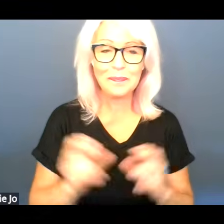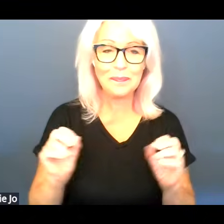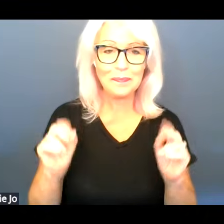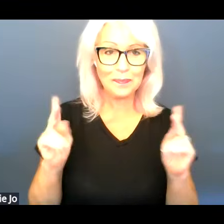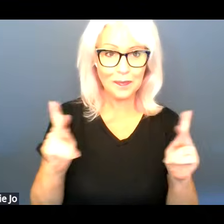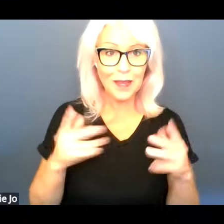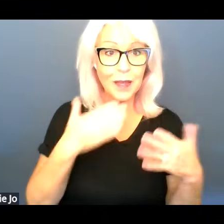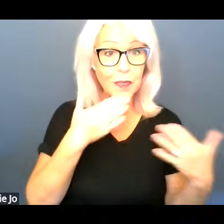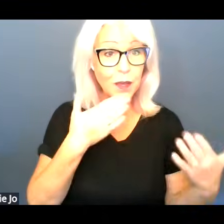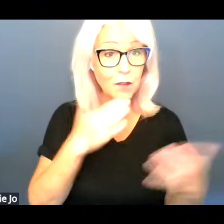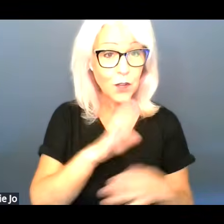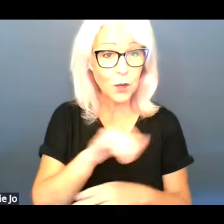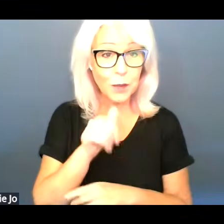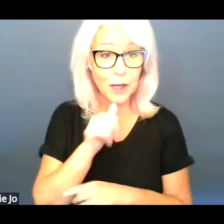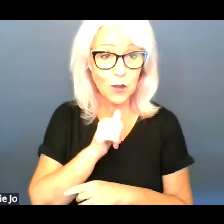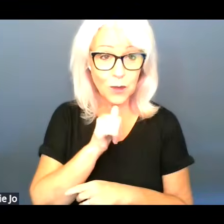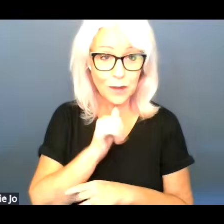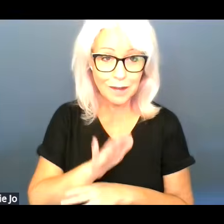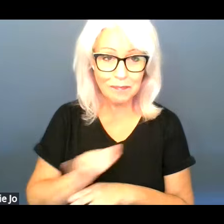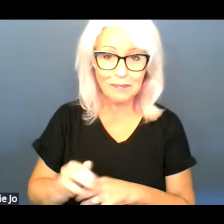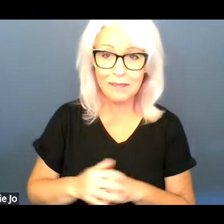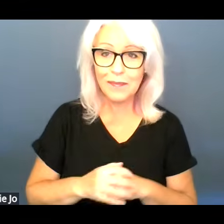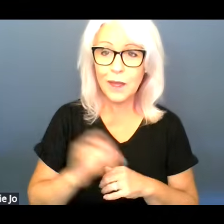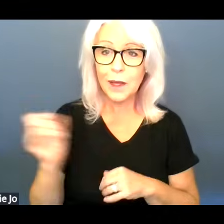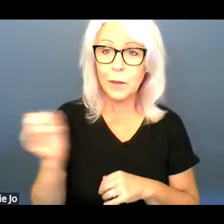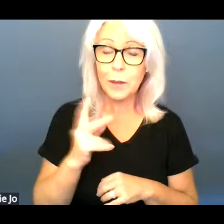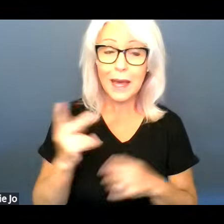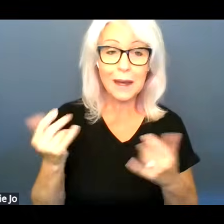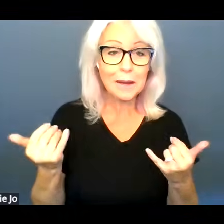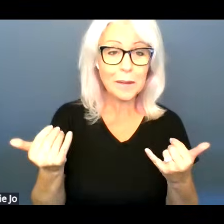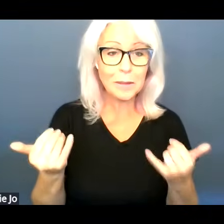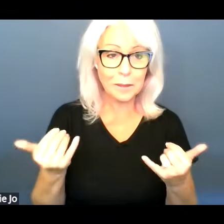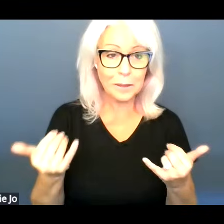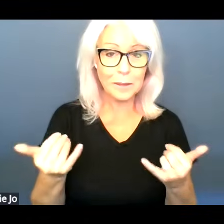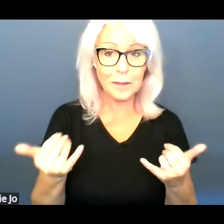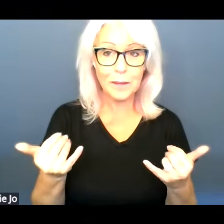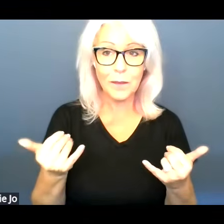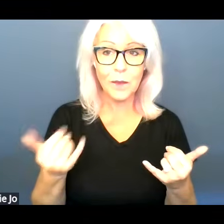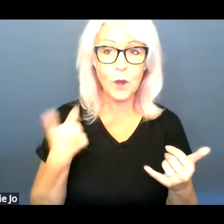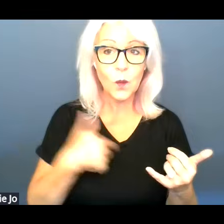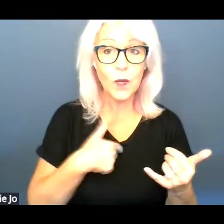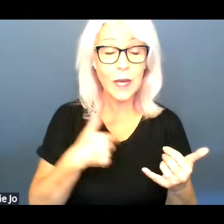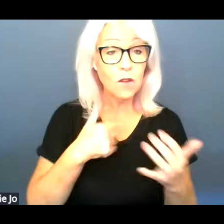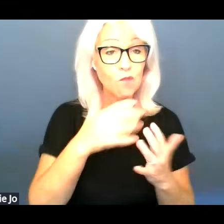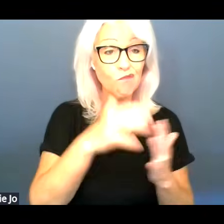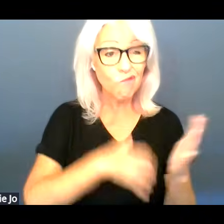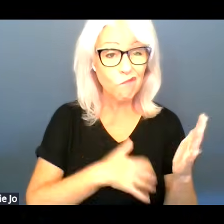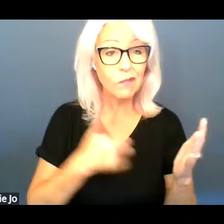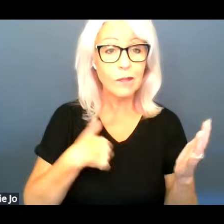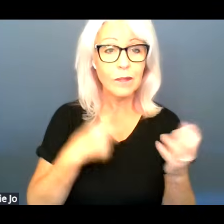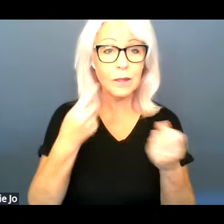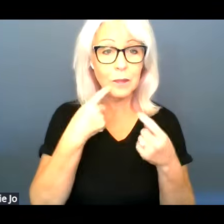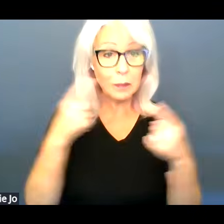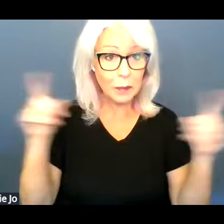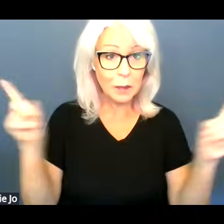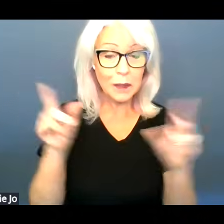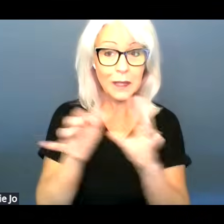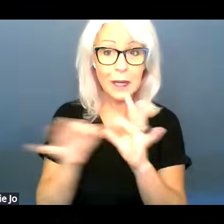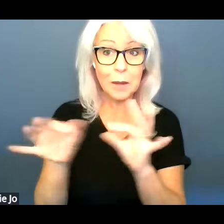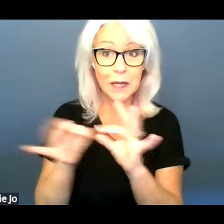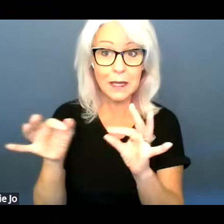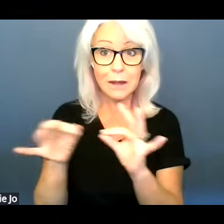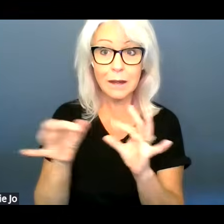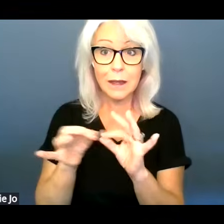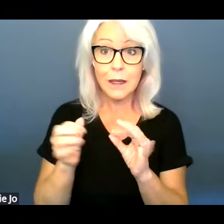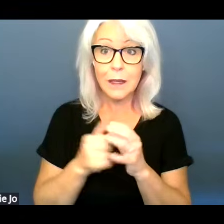Thank you for your patience. We're back here again. We have a bunch of public comments. My understanding